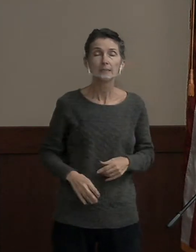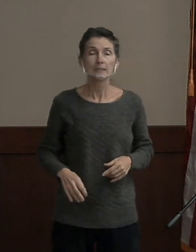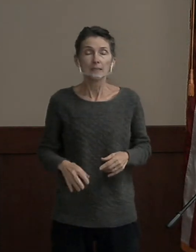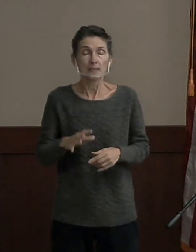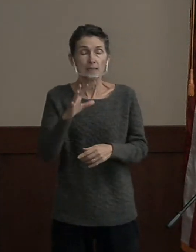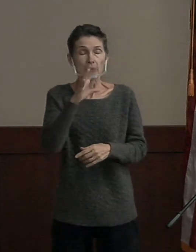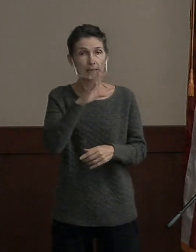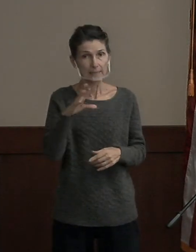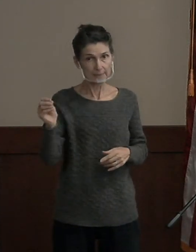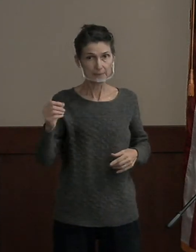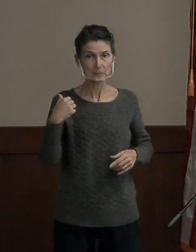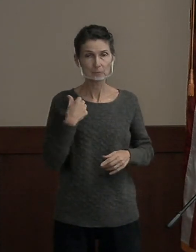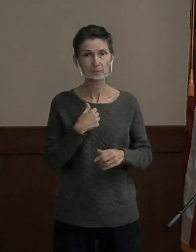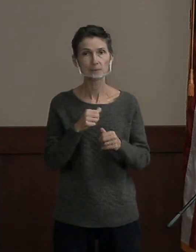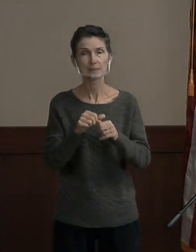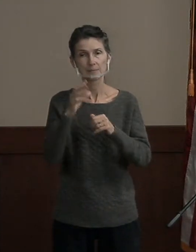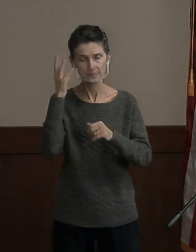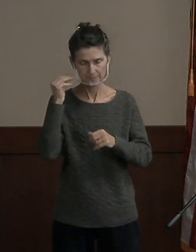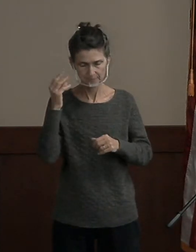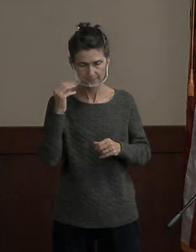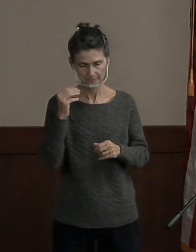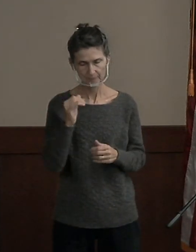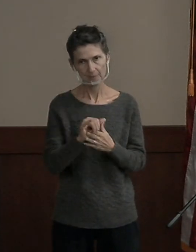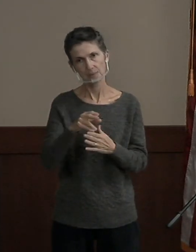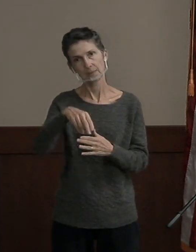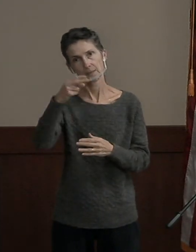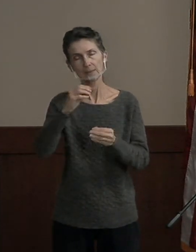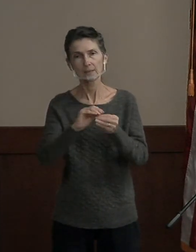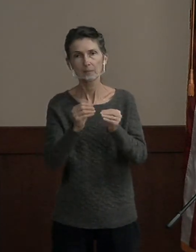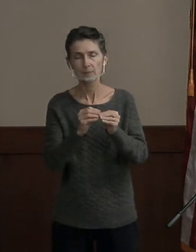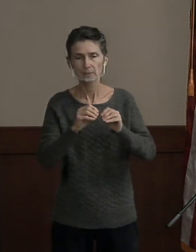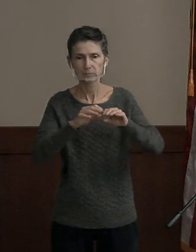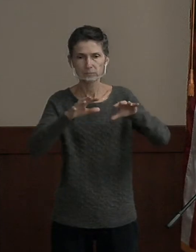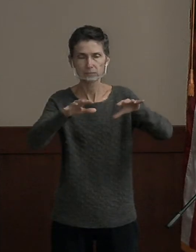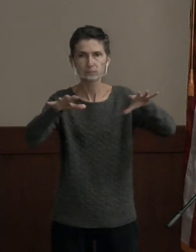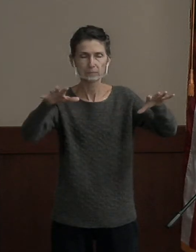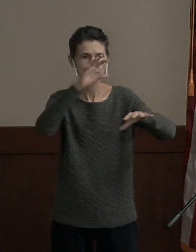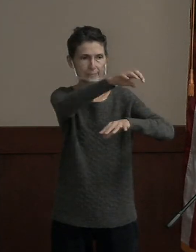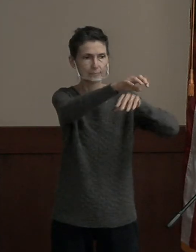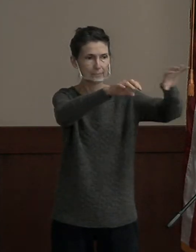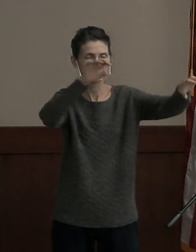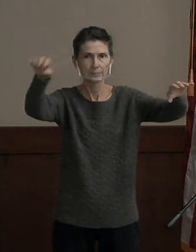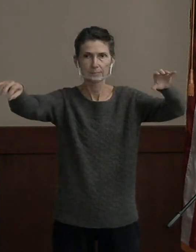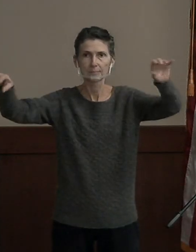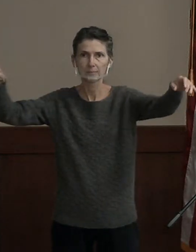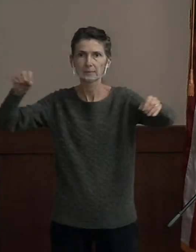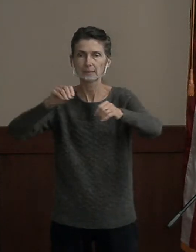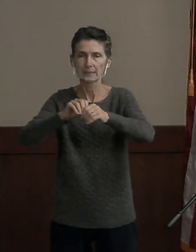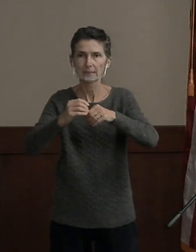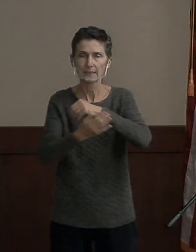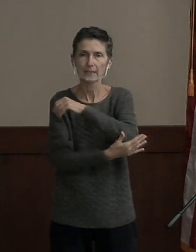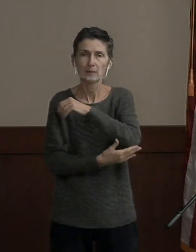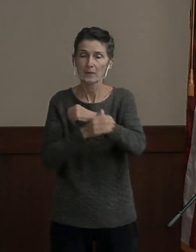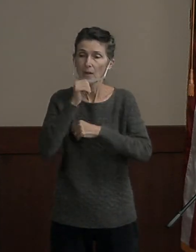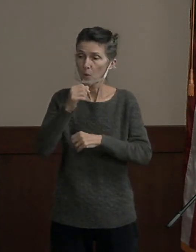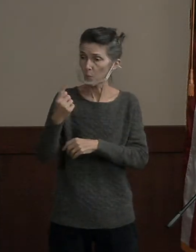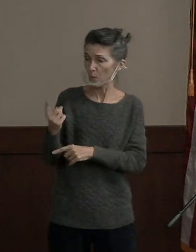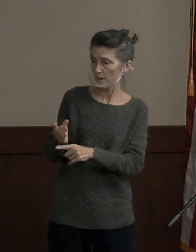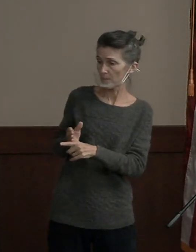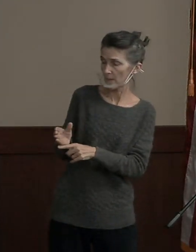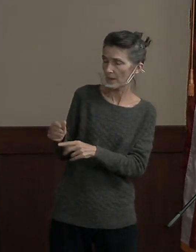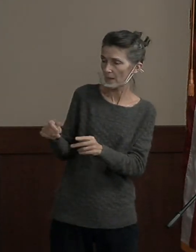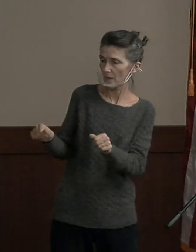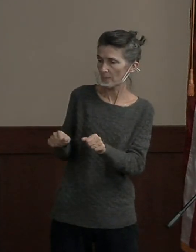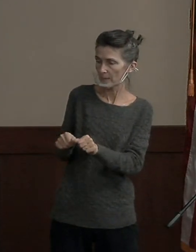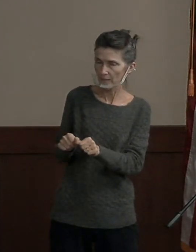Additionally, we continue to experience, as I mentioned, a high number of outbreaks and clusters throughout the county, not in one particular area, not one